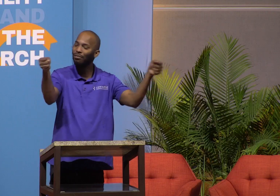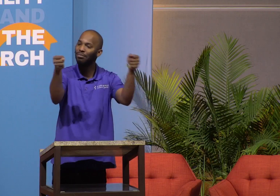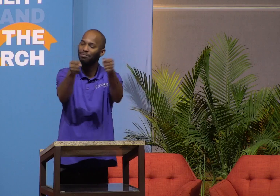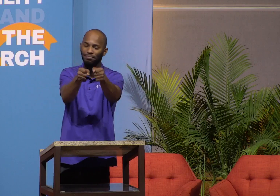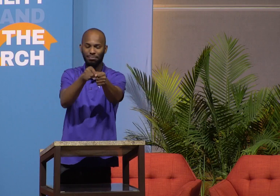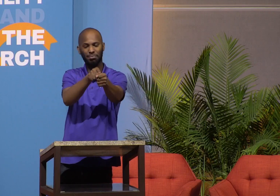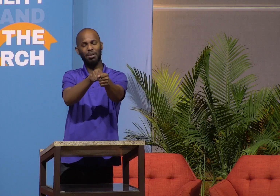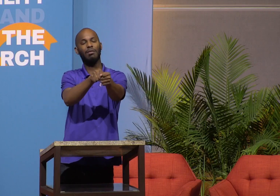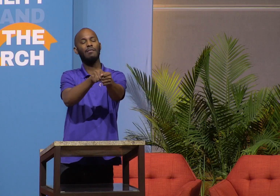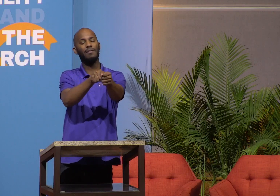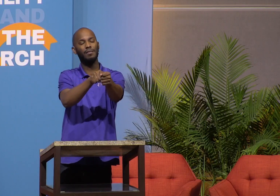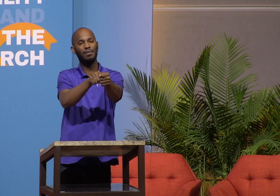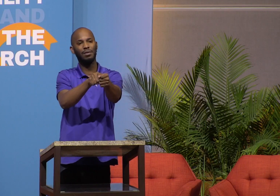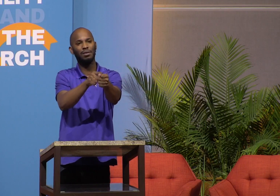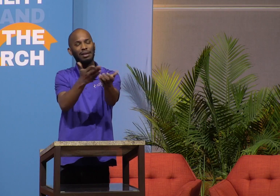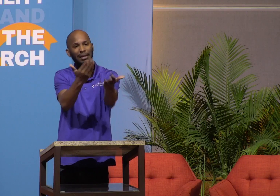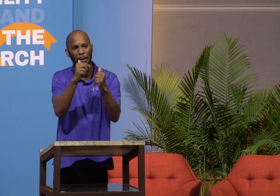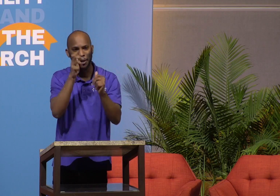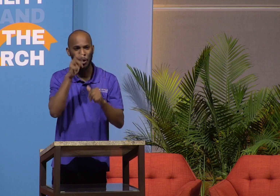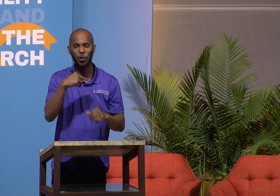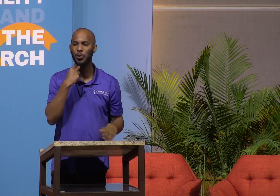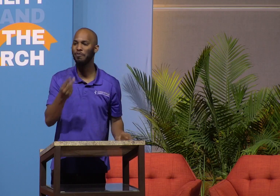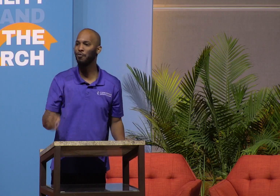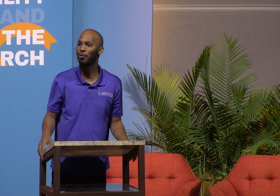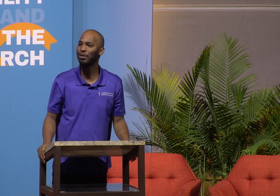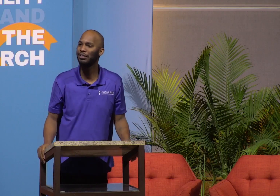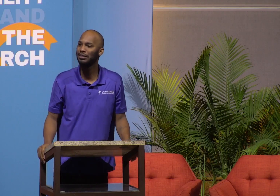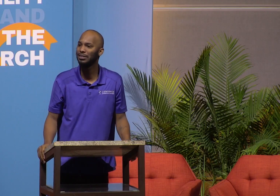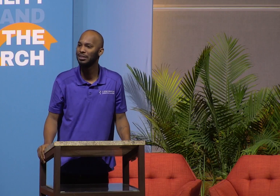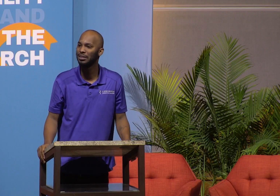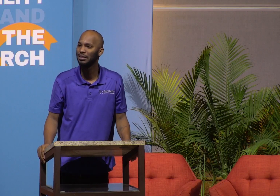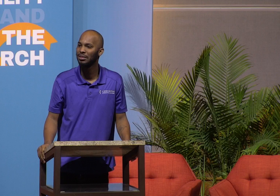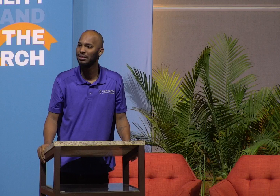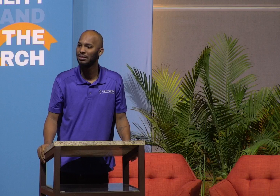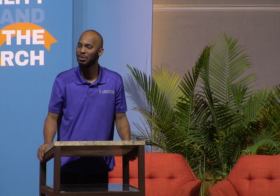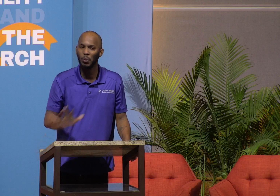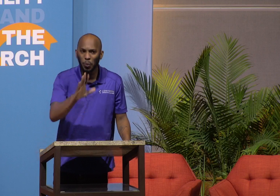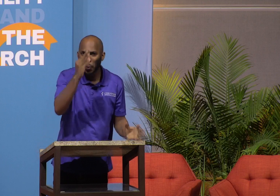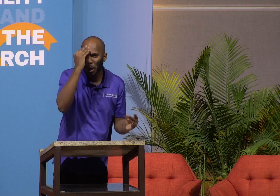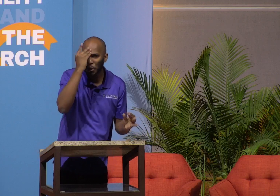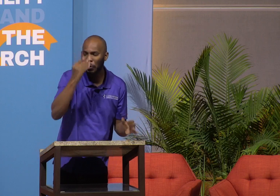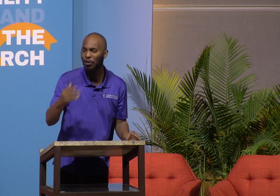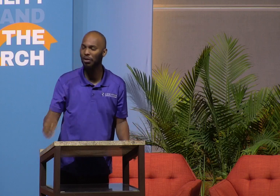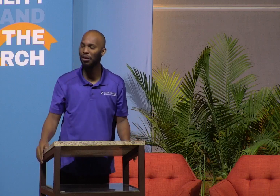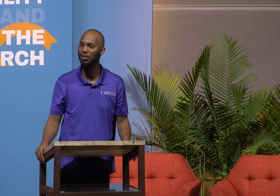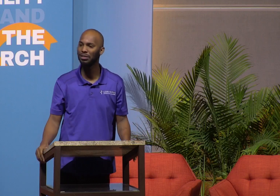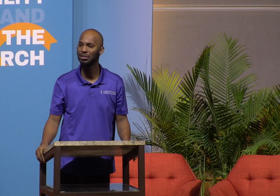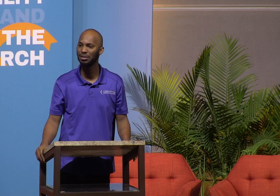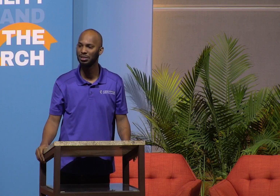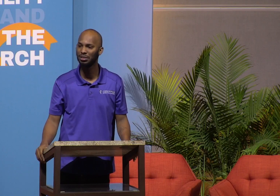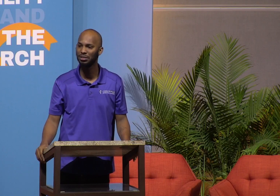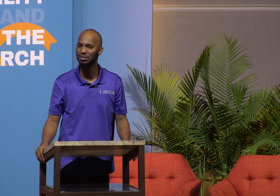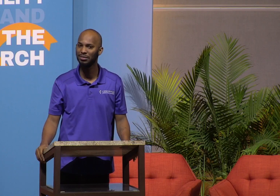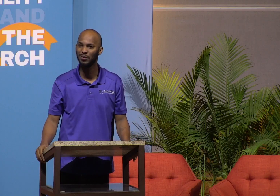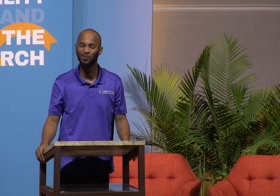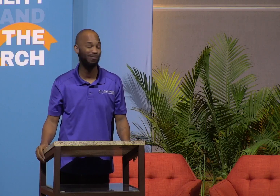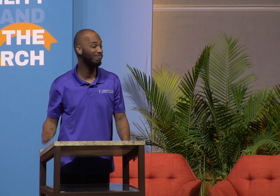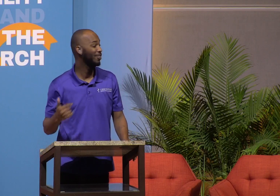historically, we'll try and work out a discipleship. We'll try and work out something for this. When you have deaf leaders there,